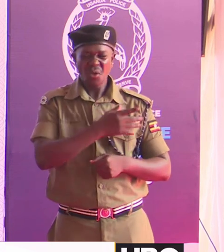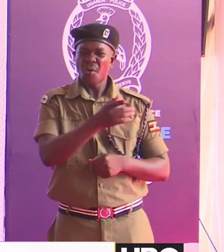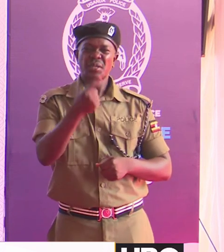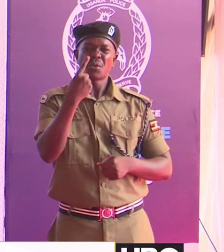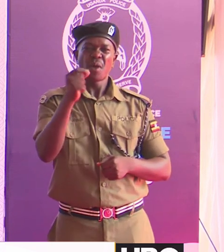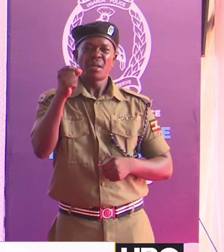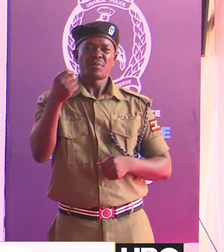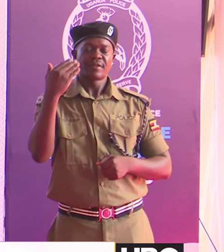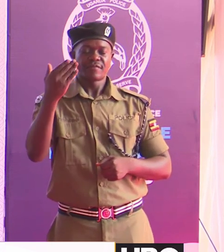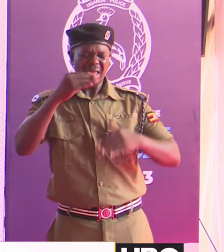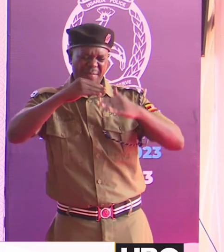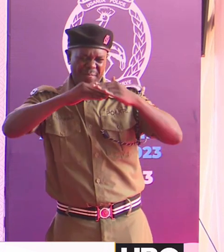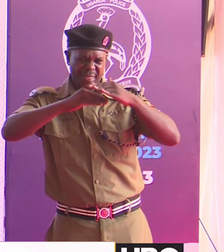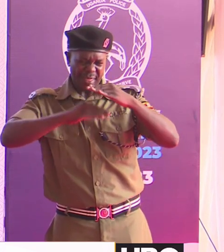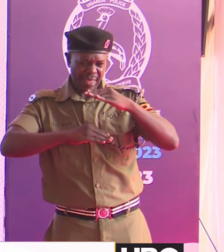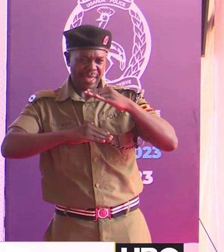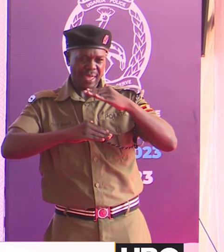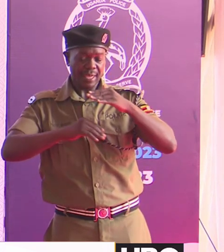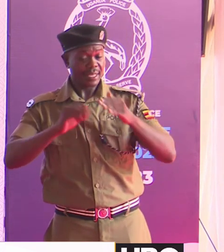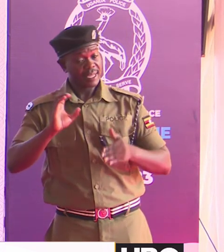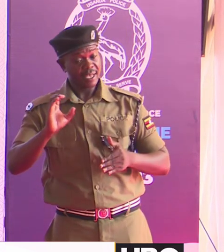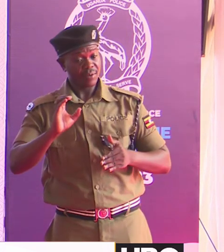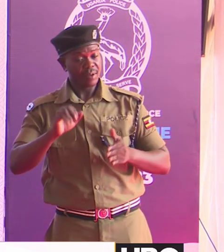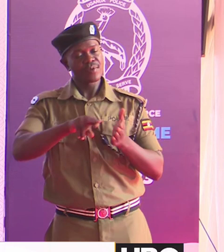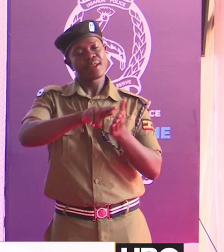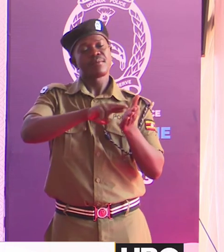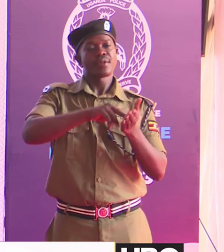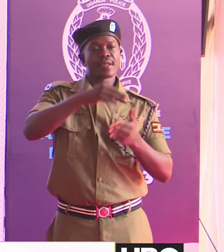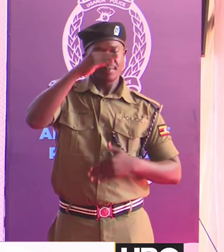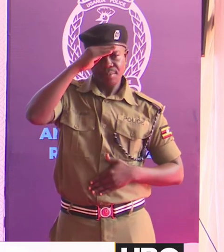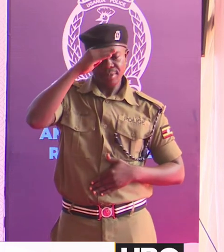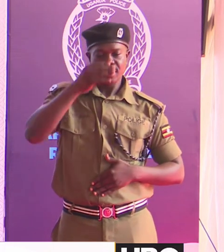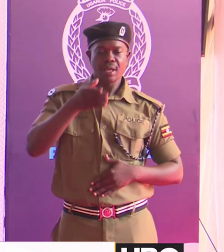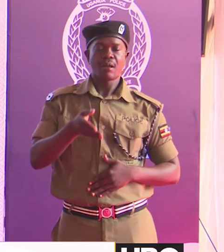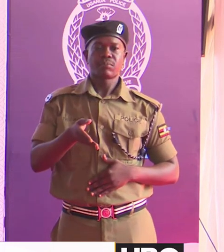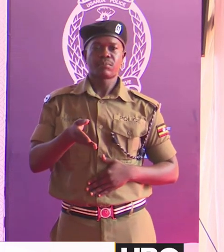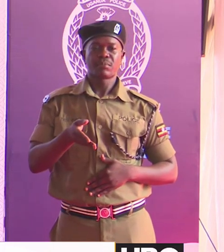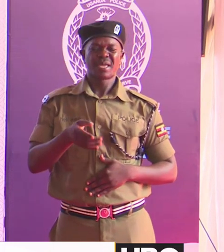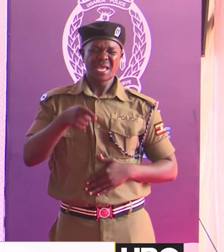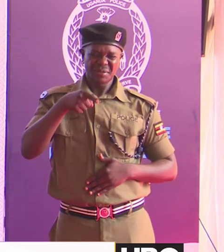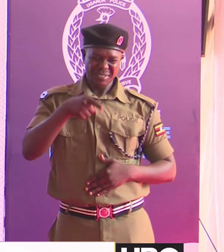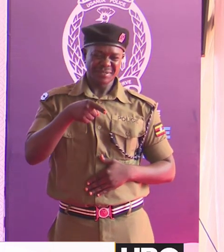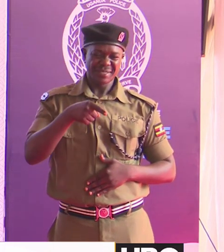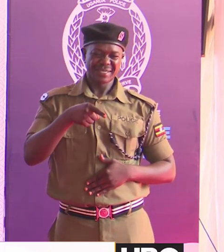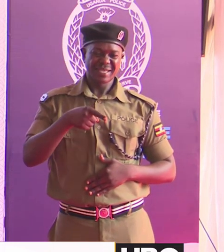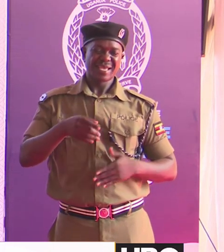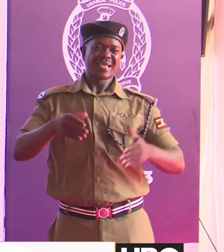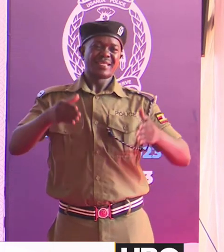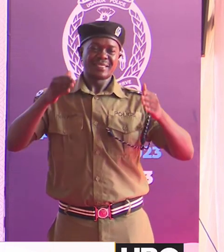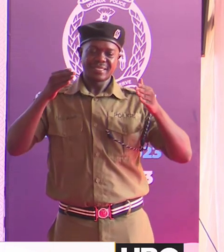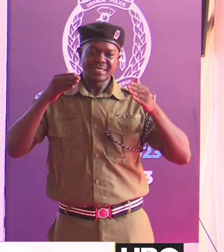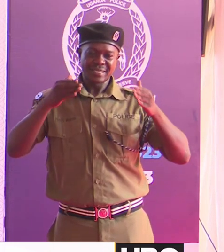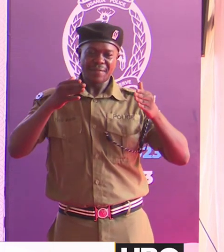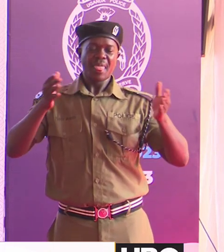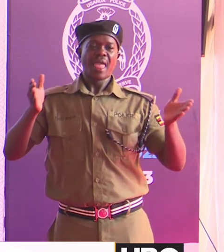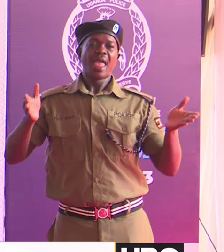1.5% decrease in the volume of crimes that were reported. And for us, this is huge because it is a combination